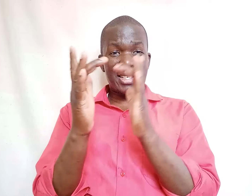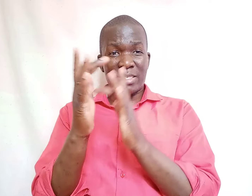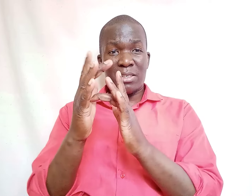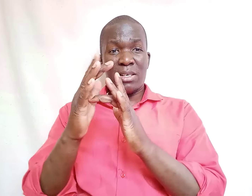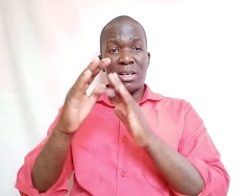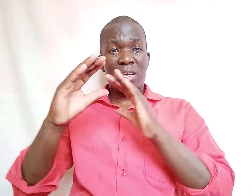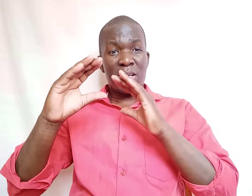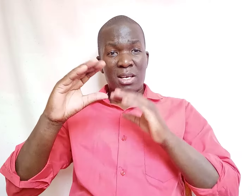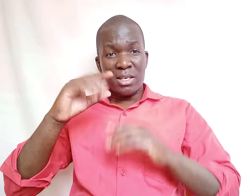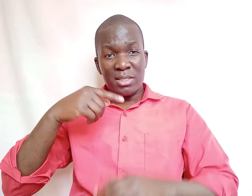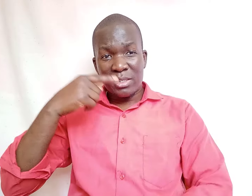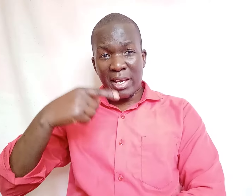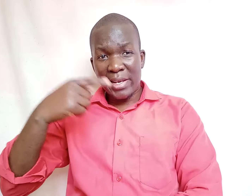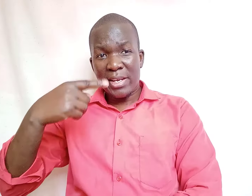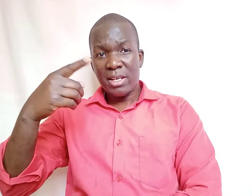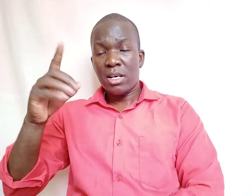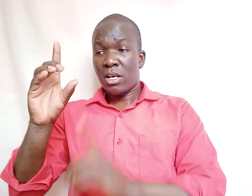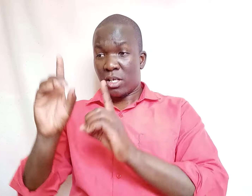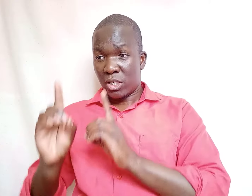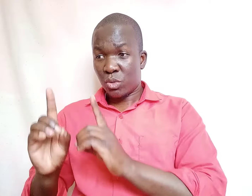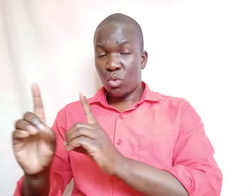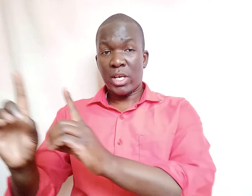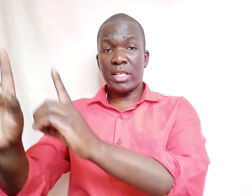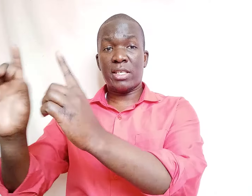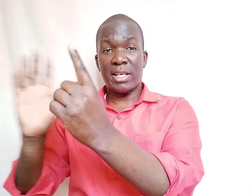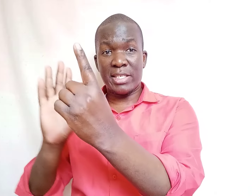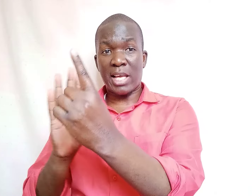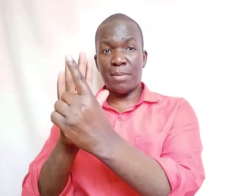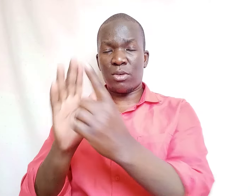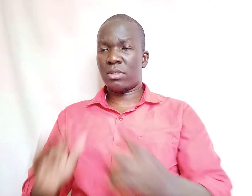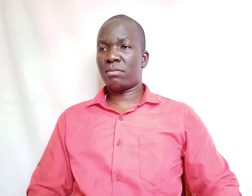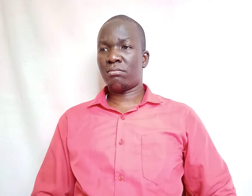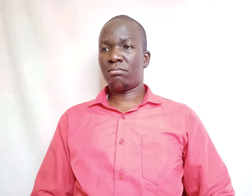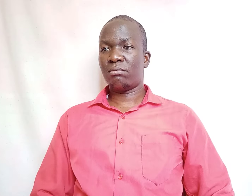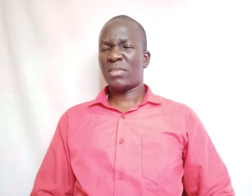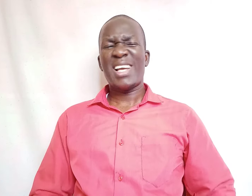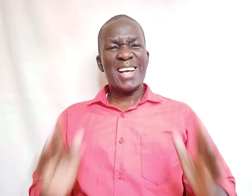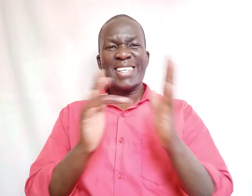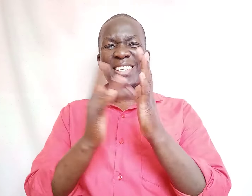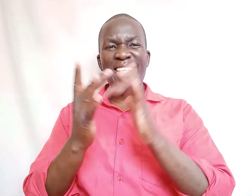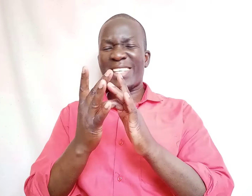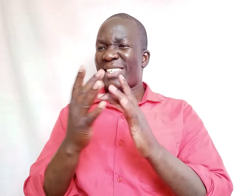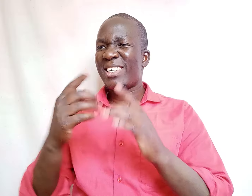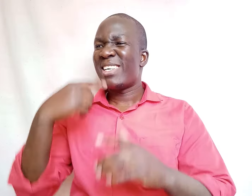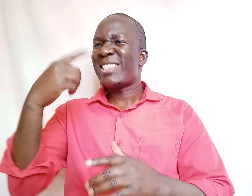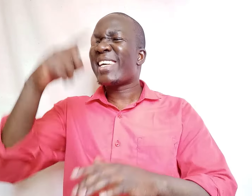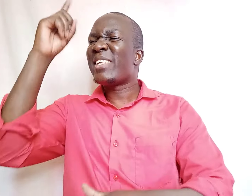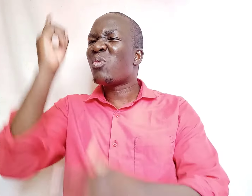Jesus said to his disciples. Jesus said